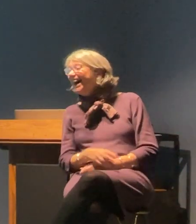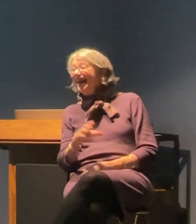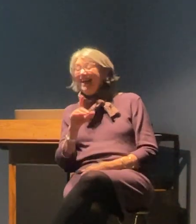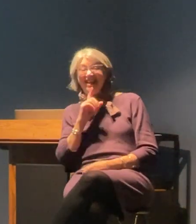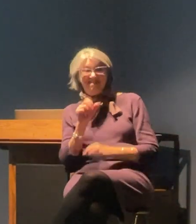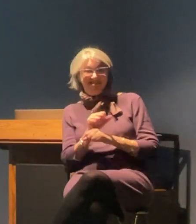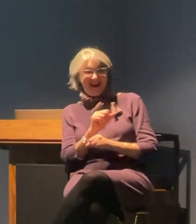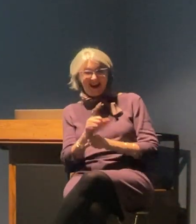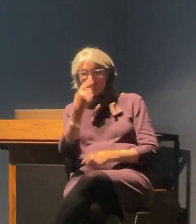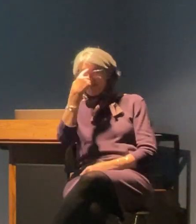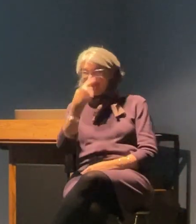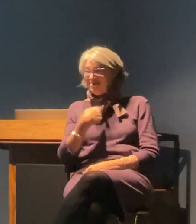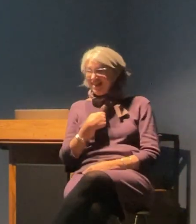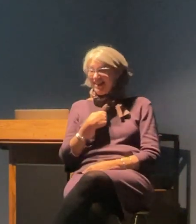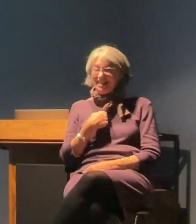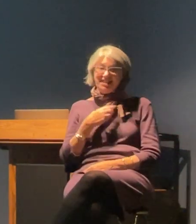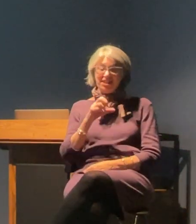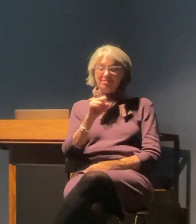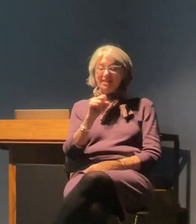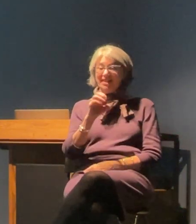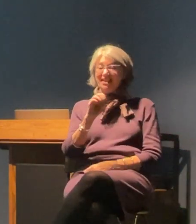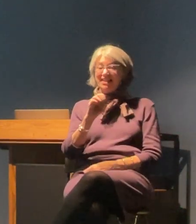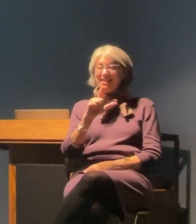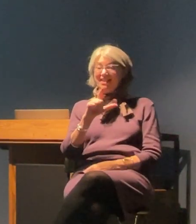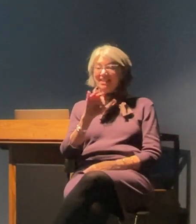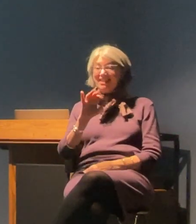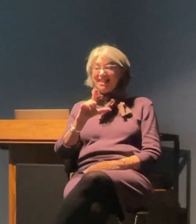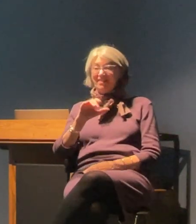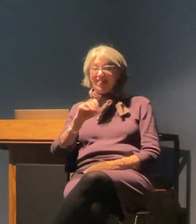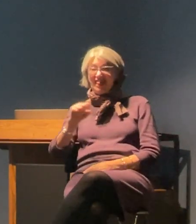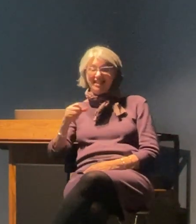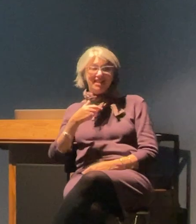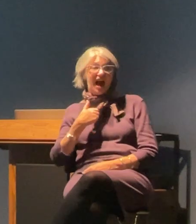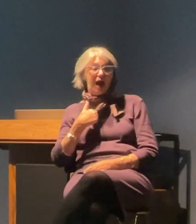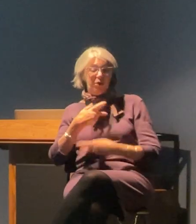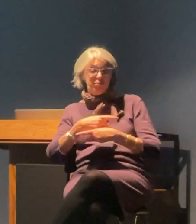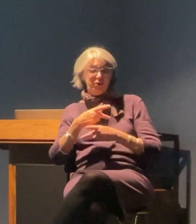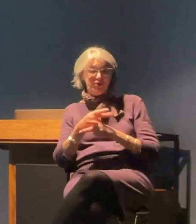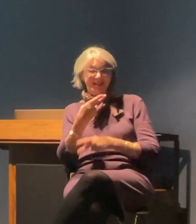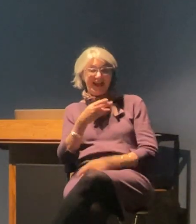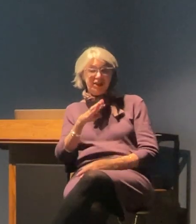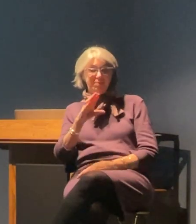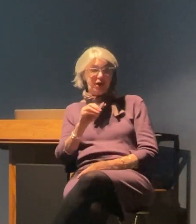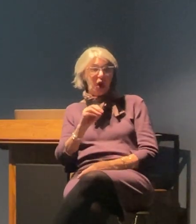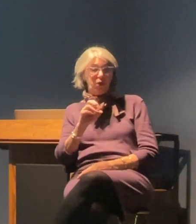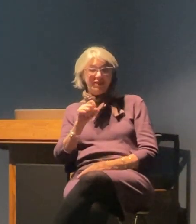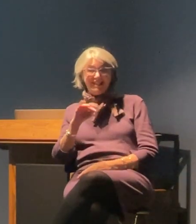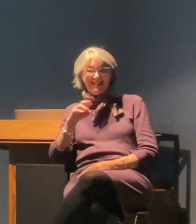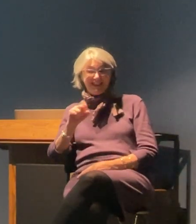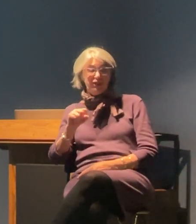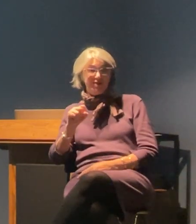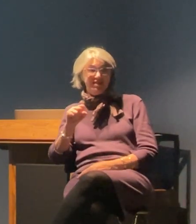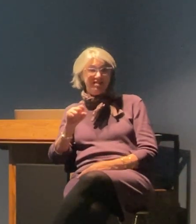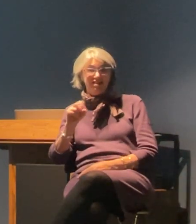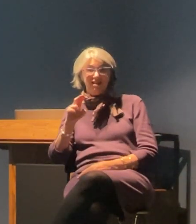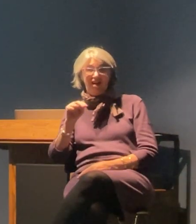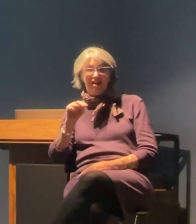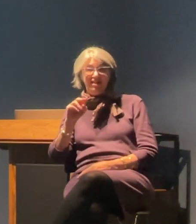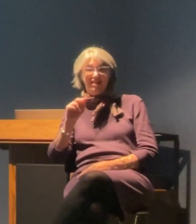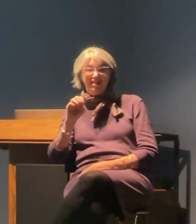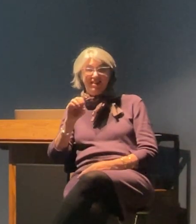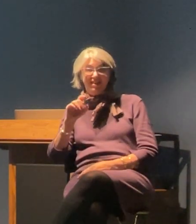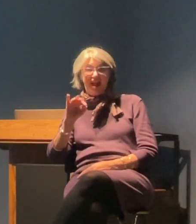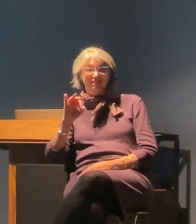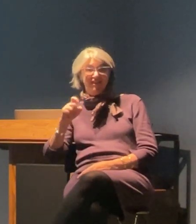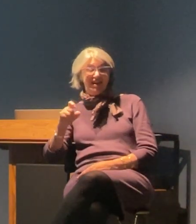fact, for me, to be selfless, I want to actually produce an HBO series on Netflix on this topic, specifically on